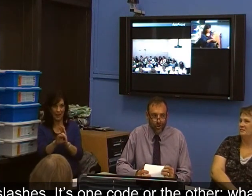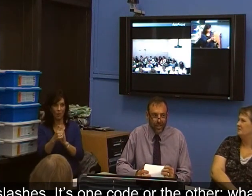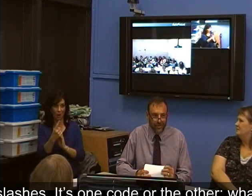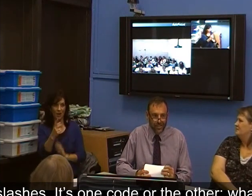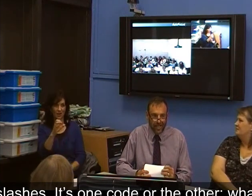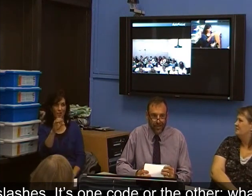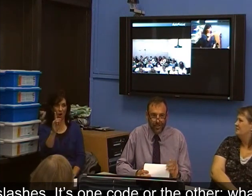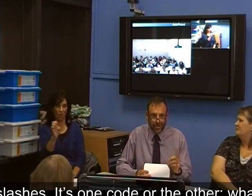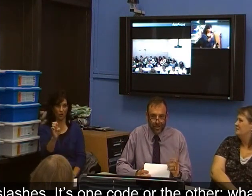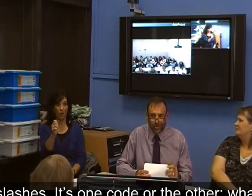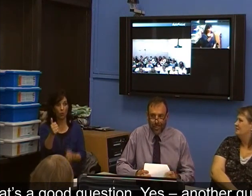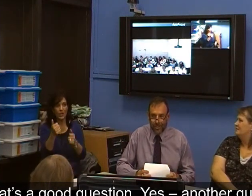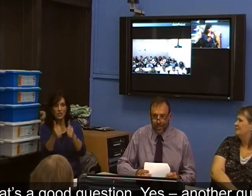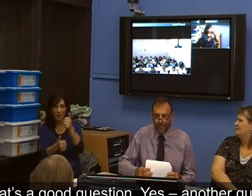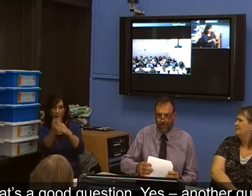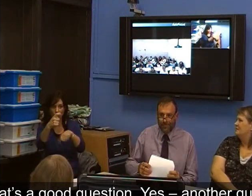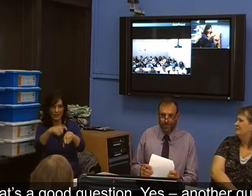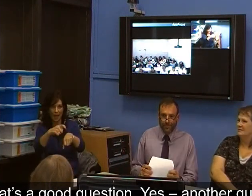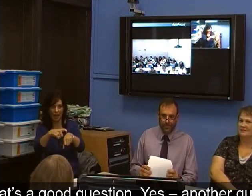of the time. That's a good question.